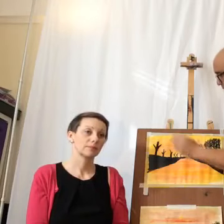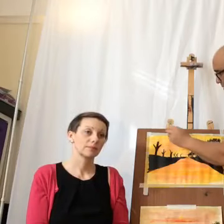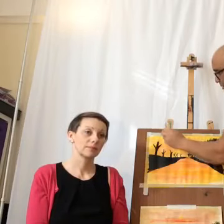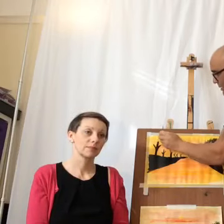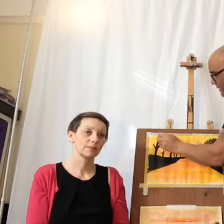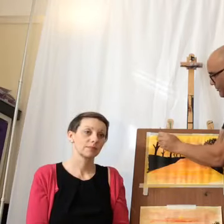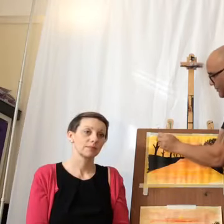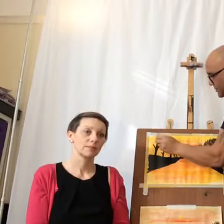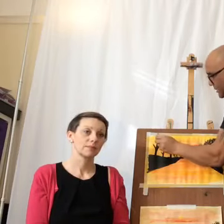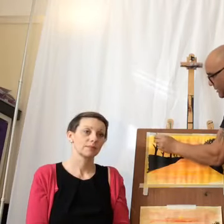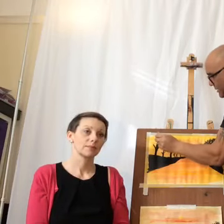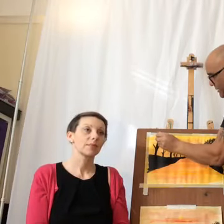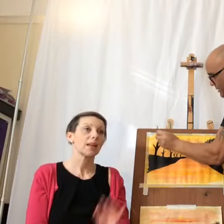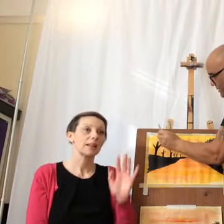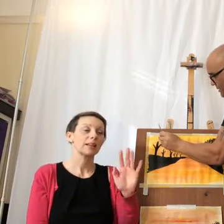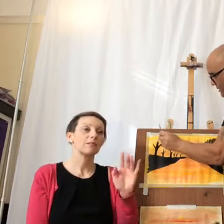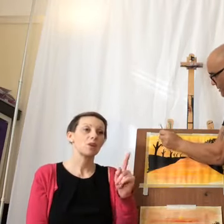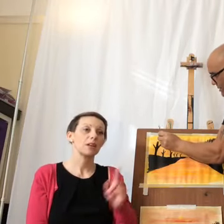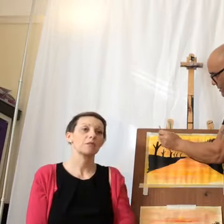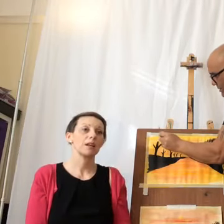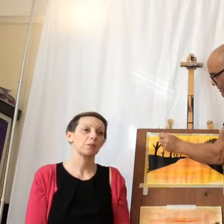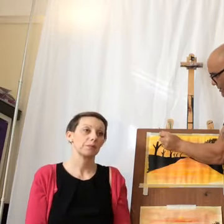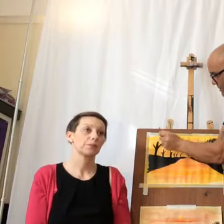so I don't get in everyone's way.